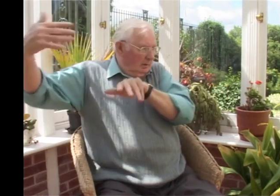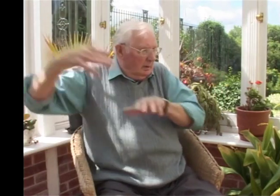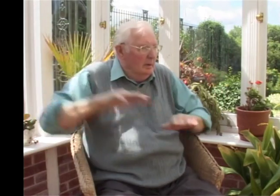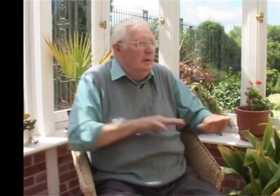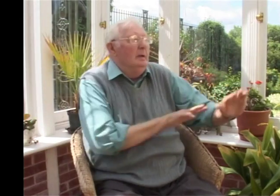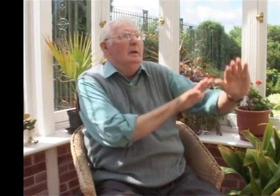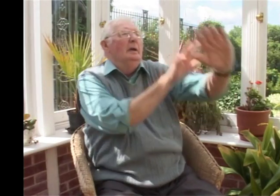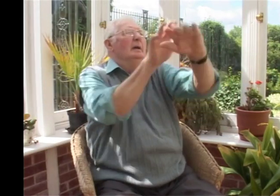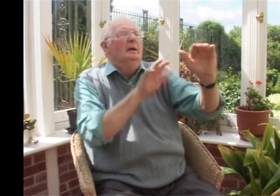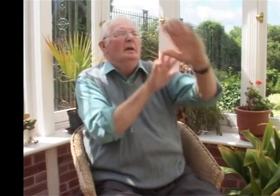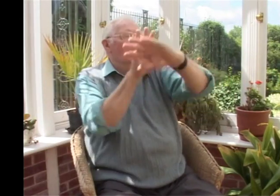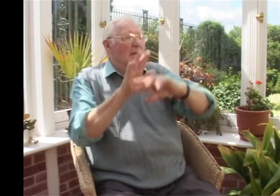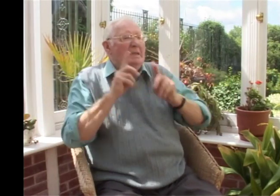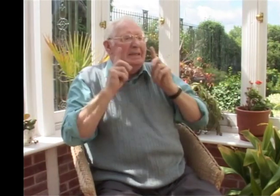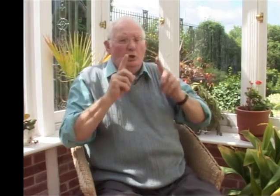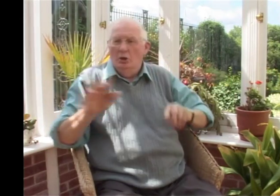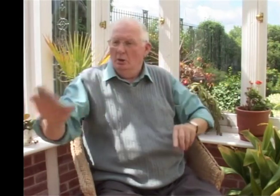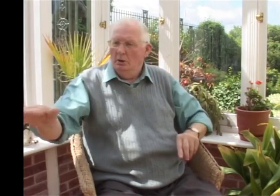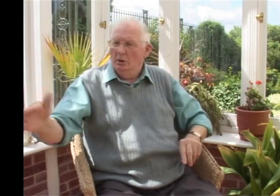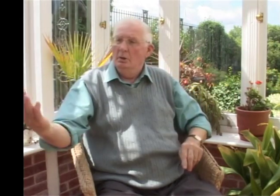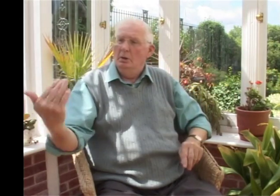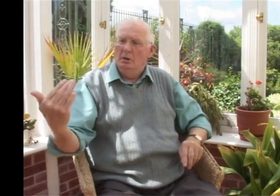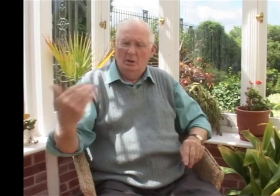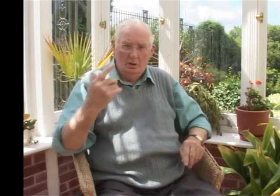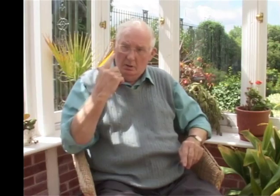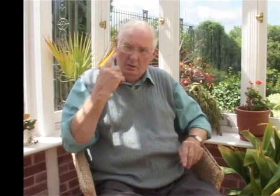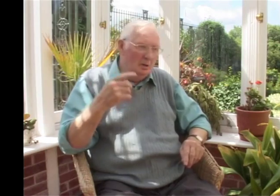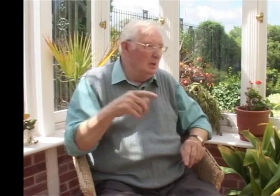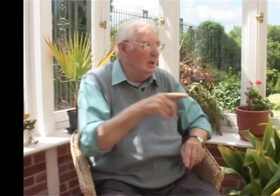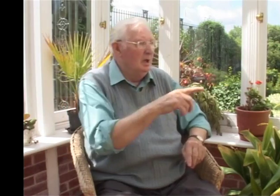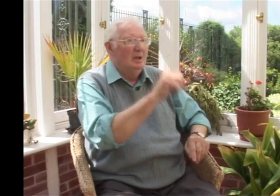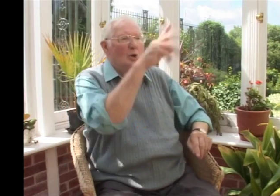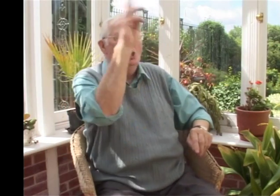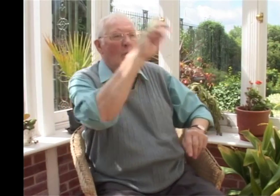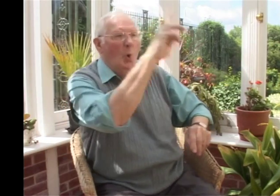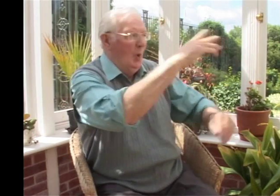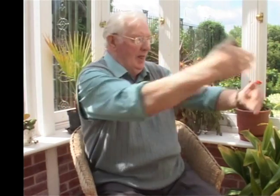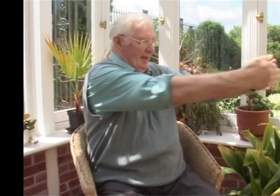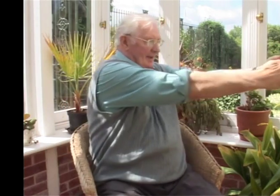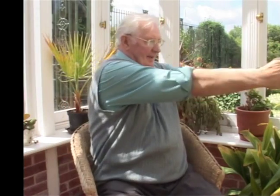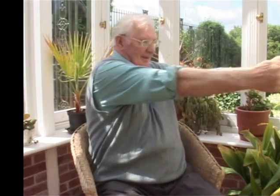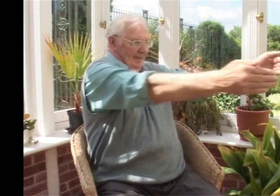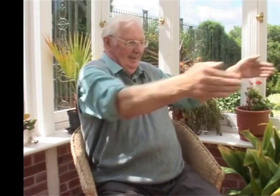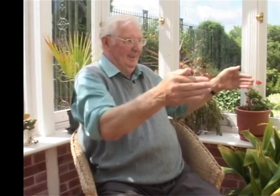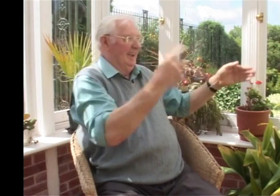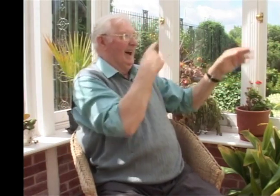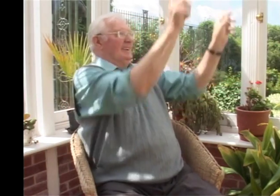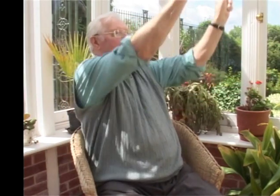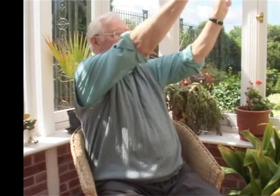outside, and the teacher said, look, come over here. And there was the school, and the front by the